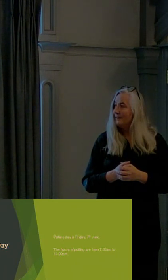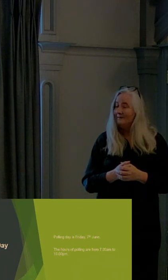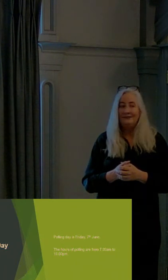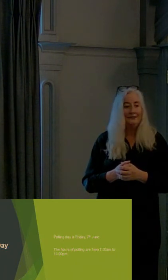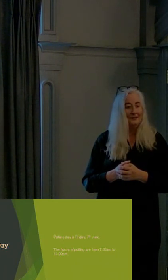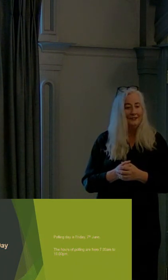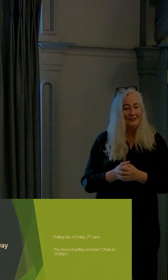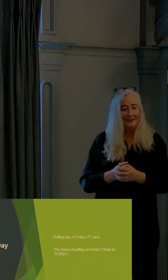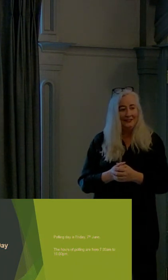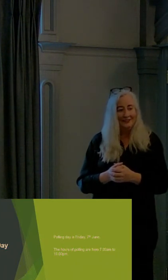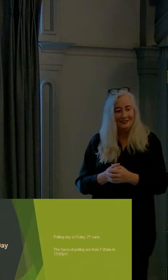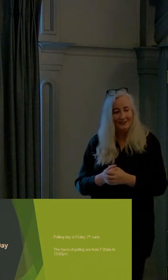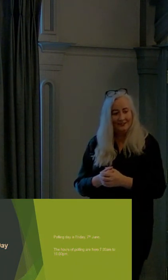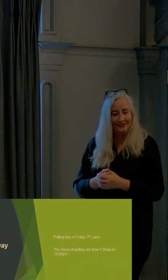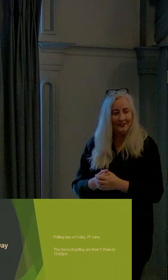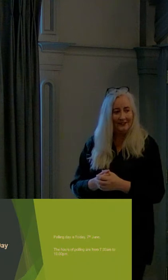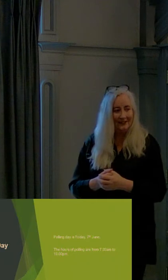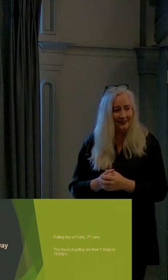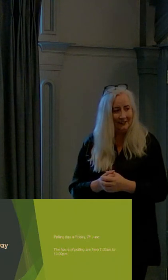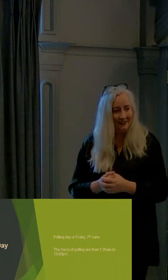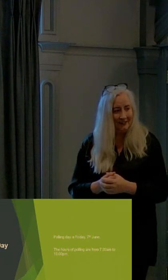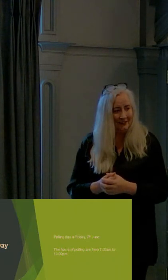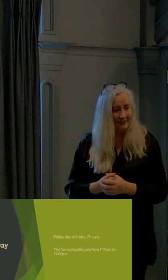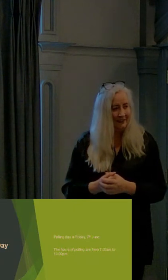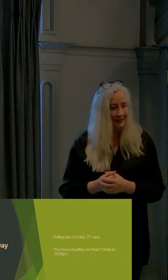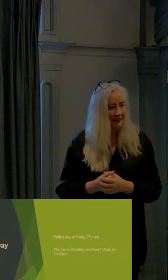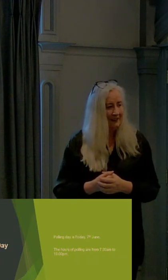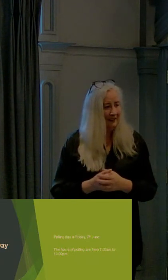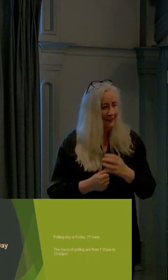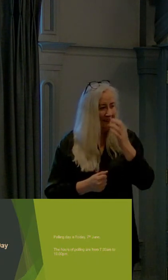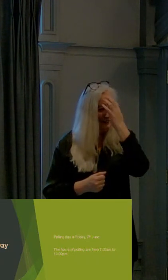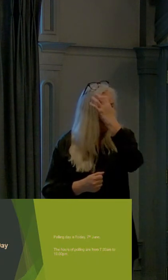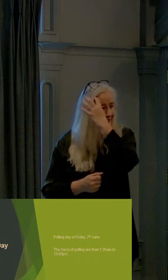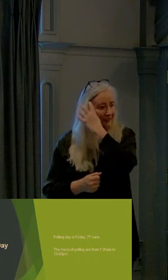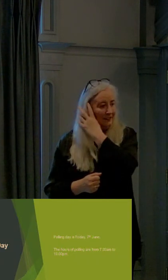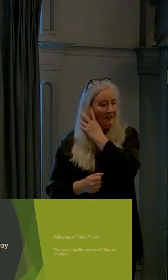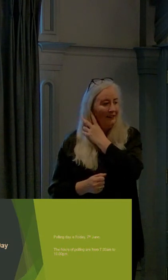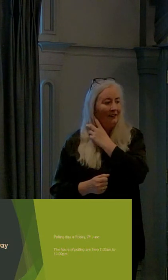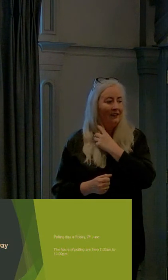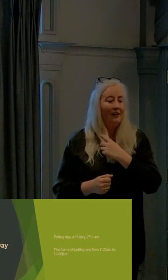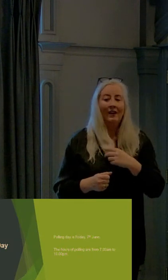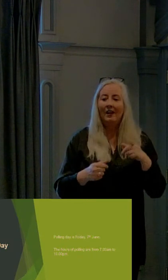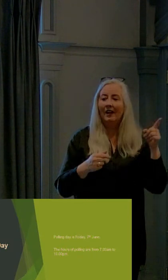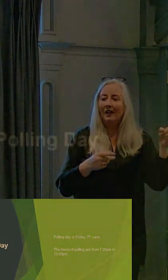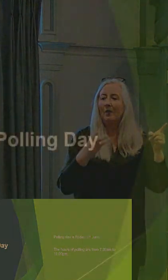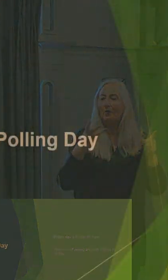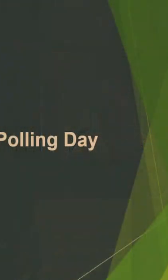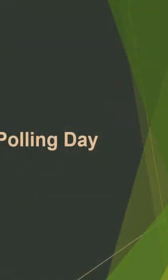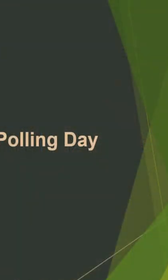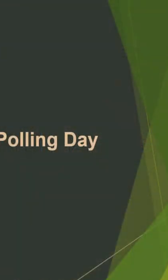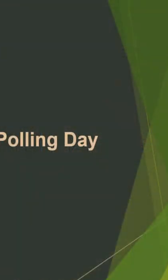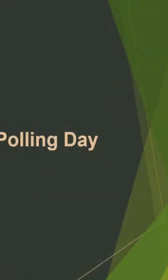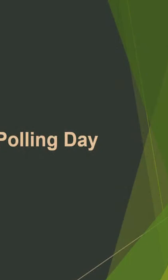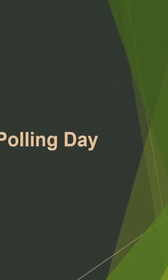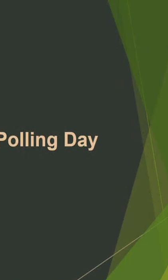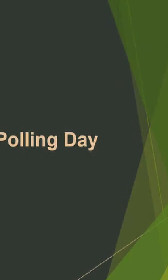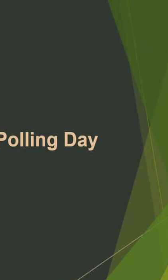down. As you're walking through that, maybe, Chris, if you wanted to just the dates and things we work through, whatever, do you want to maybe continue